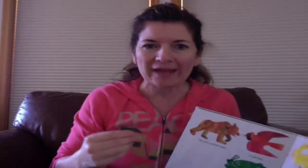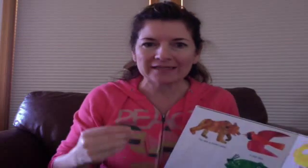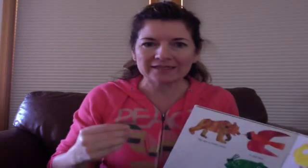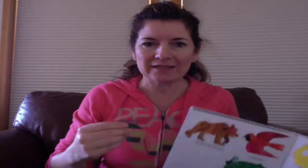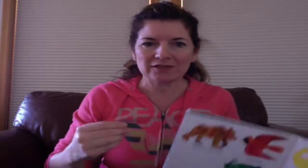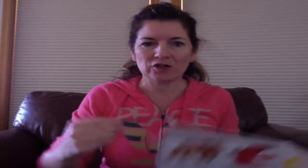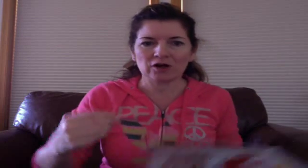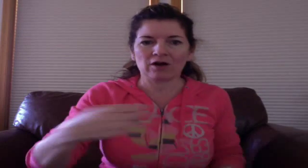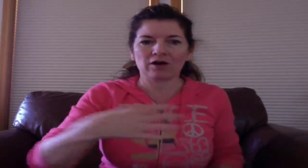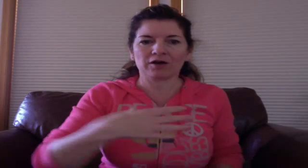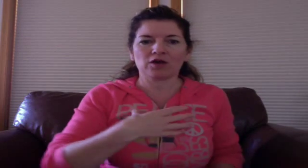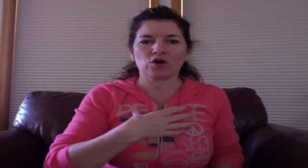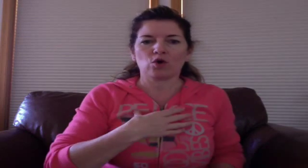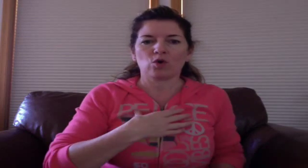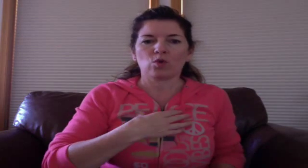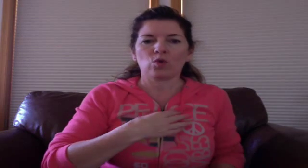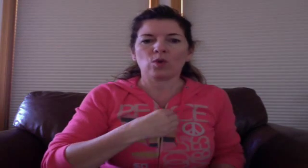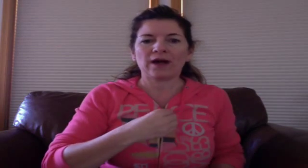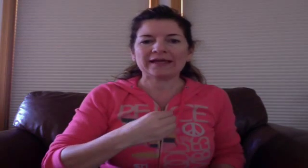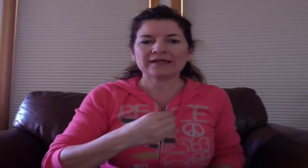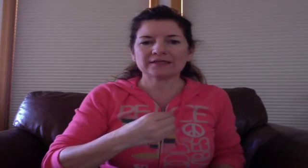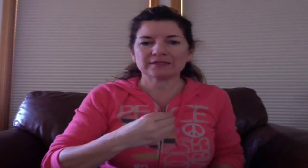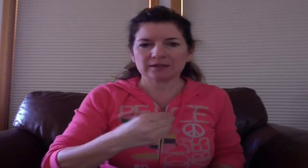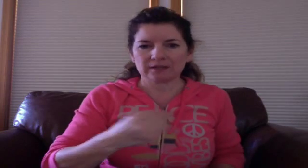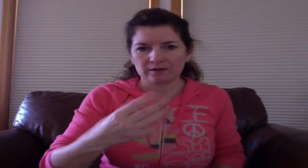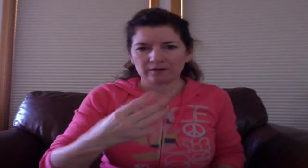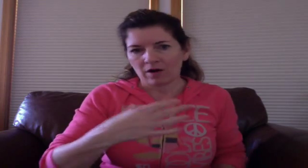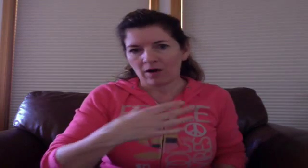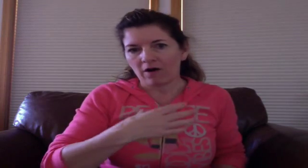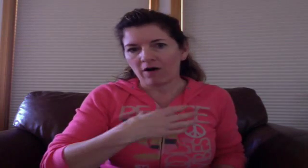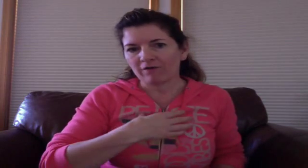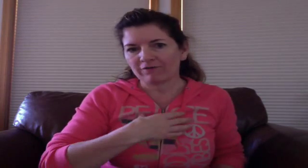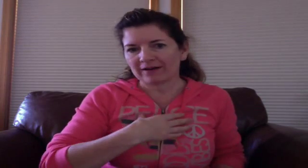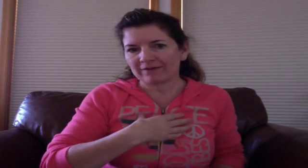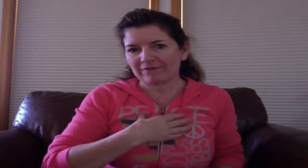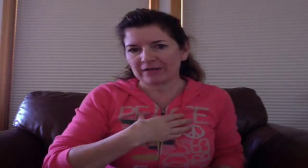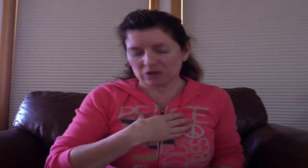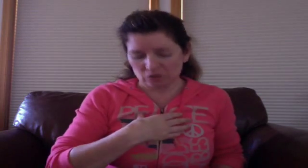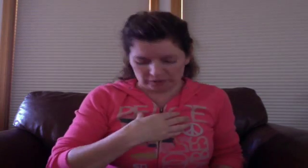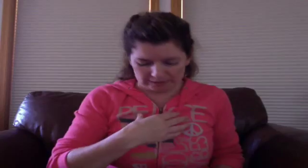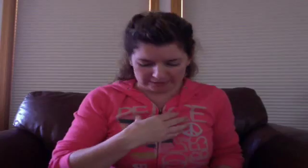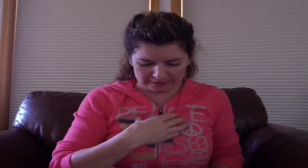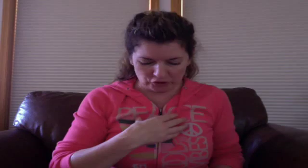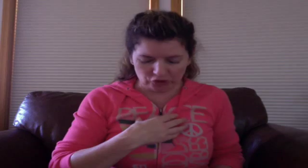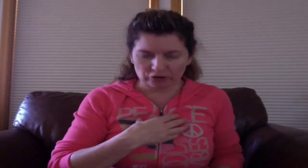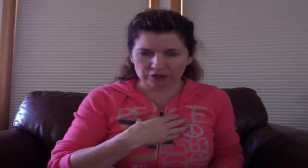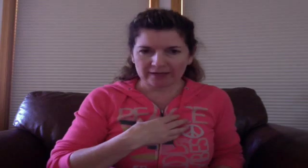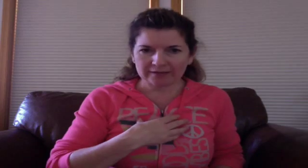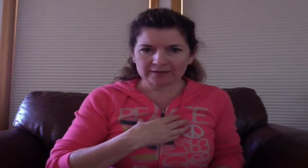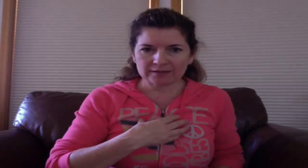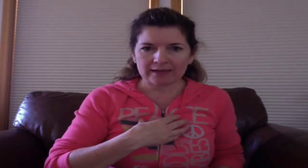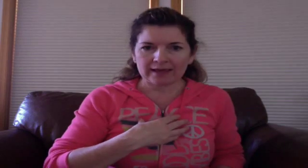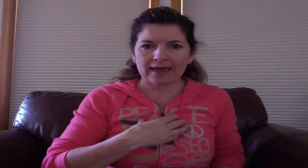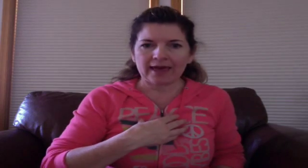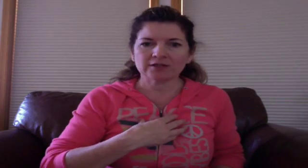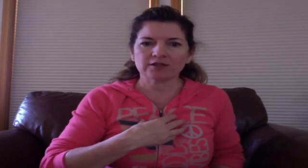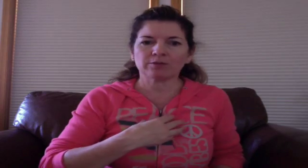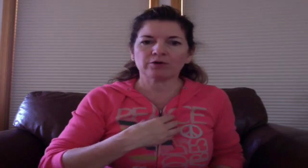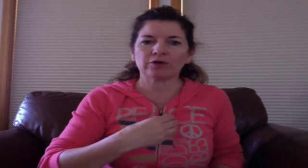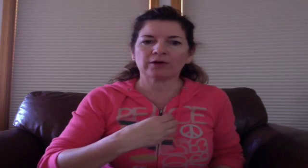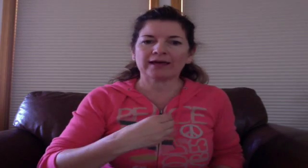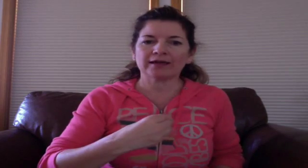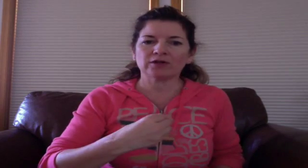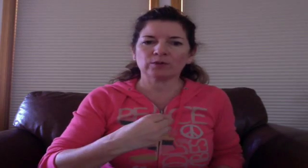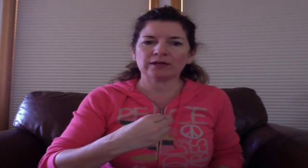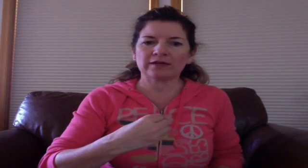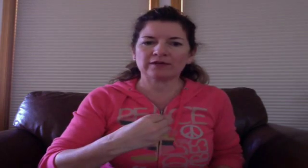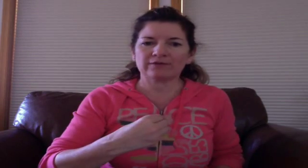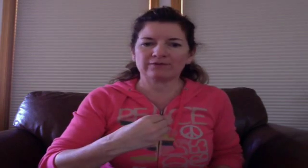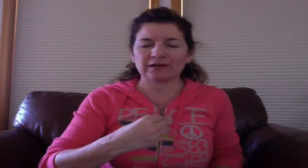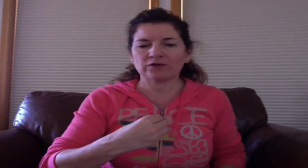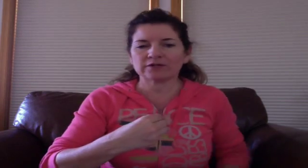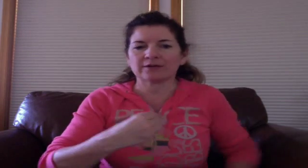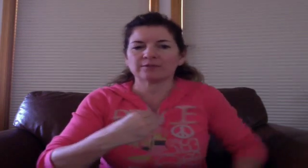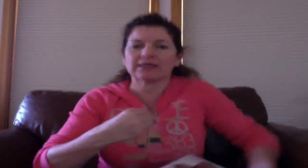White dog. White, all 5 fingers touch your chest. As you pull your hand away, the fingers come